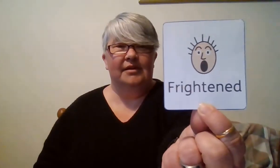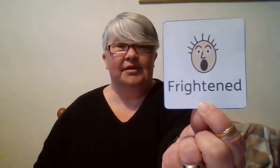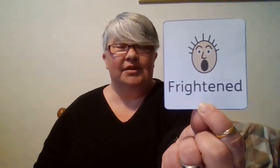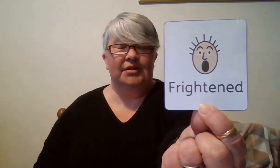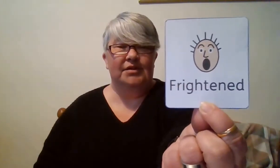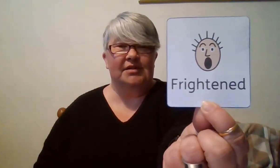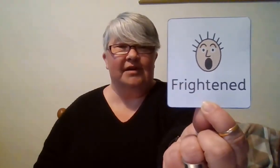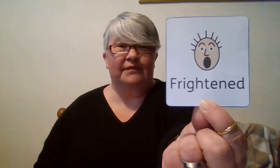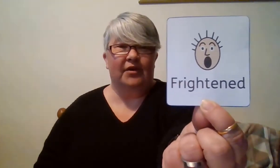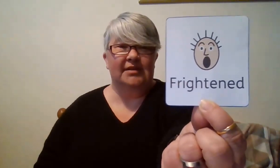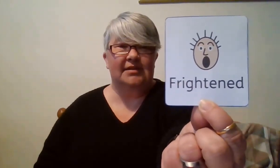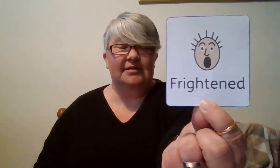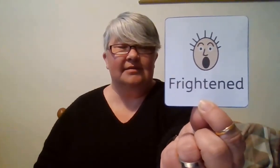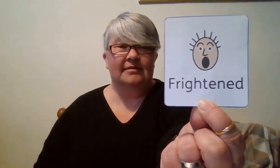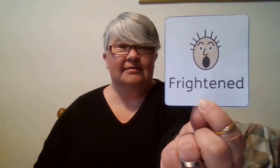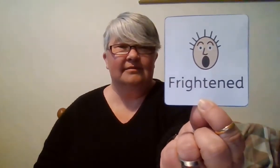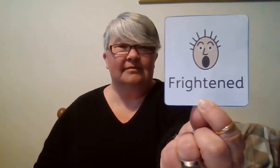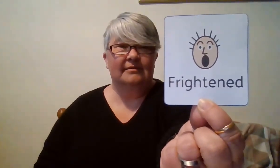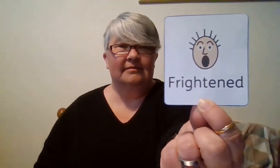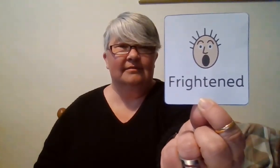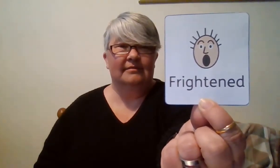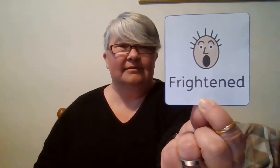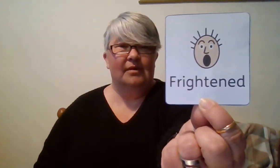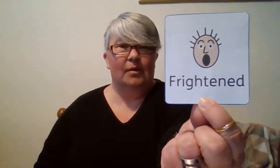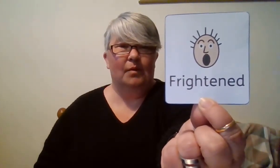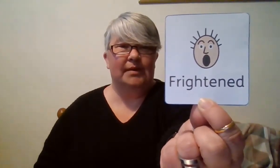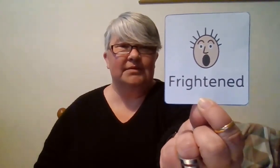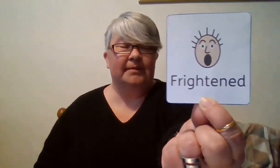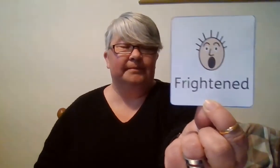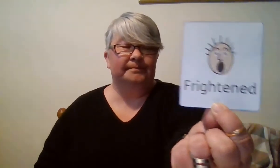Can you sign frightened? Well done.